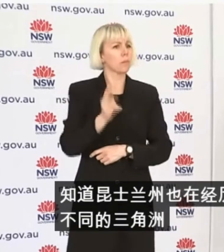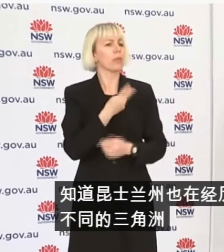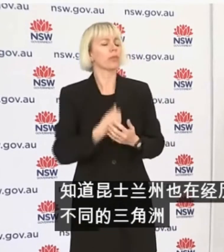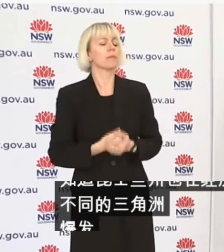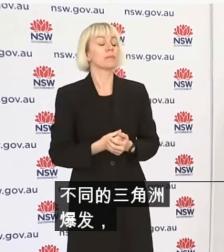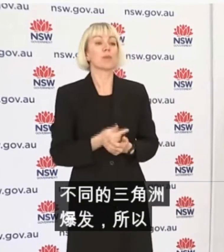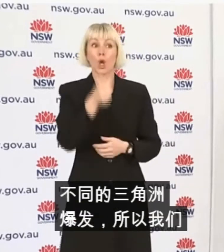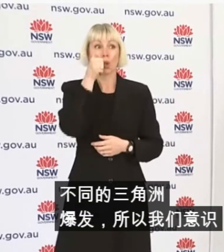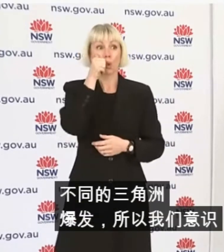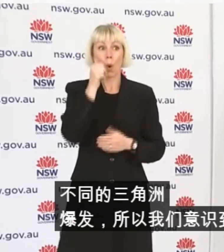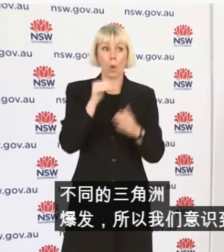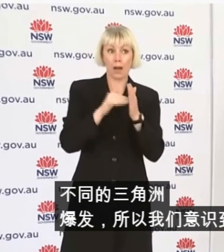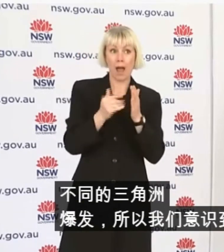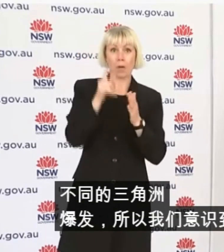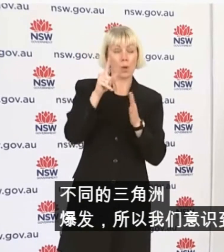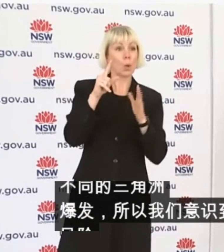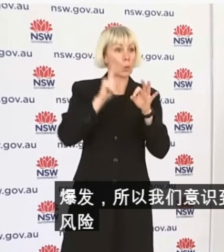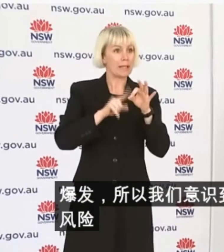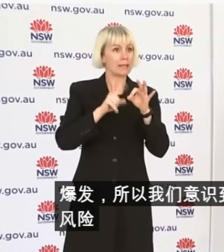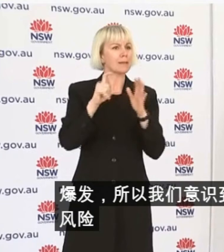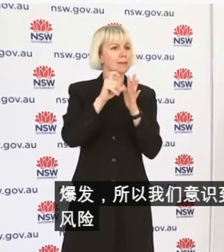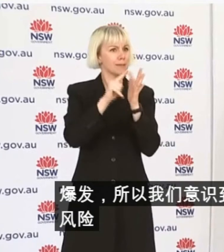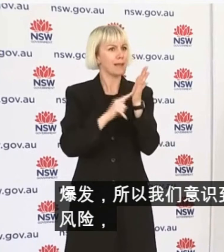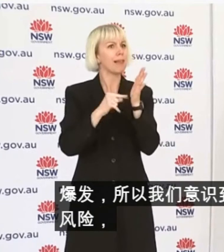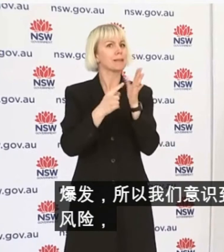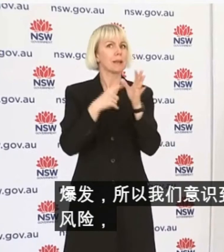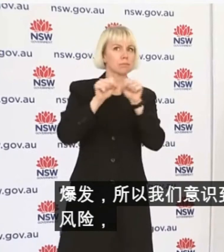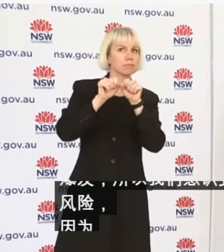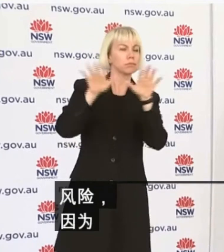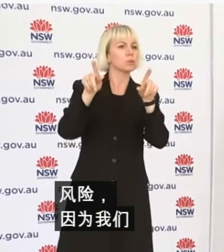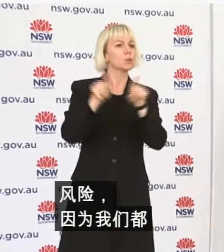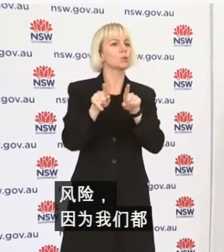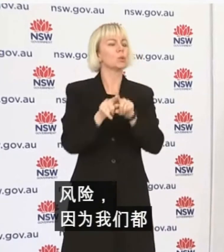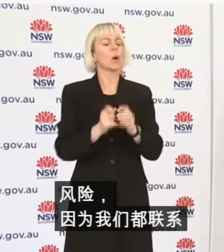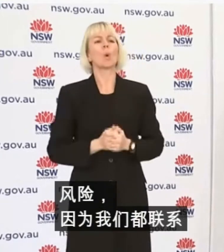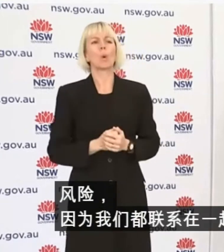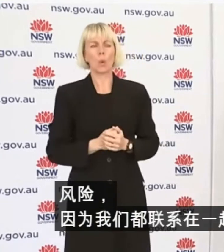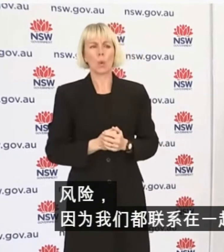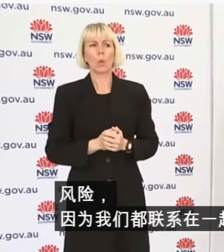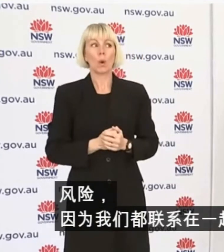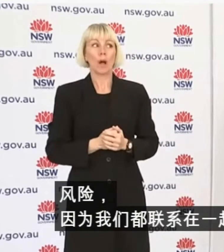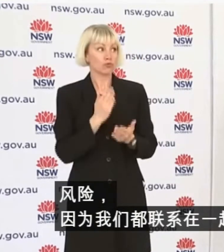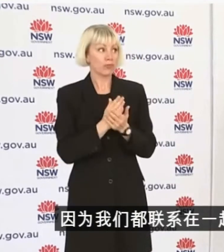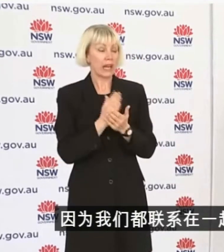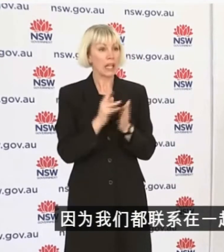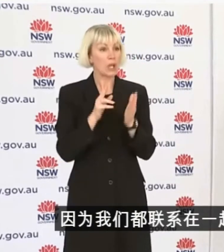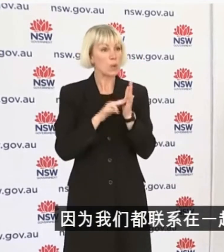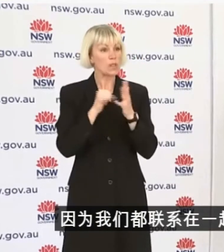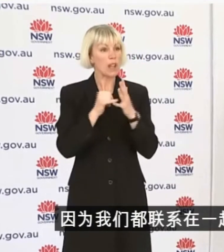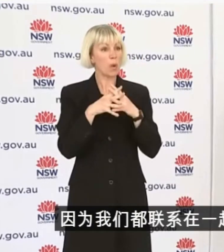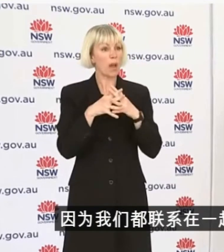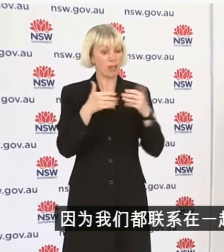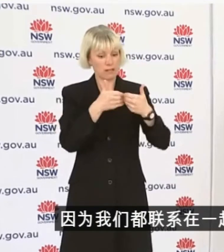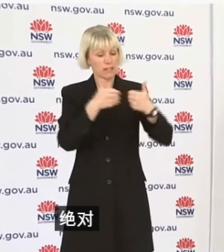different Delta outbreak, and so we're conscious of those risks in the northern part because we are all connected and it is impossible